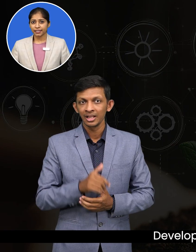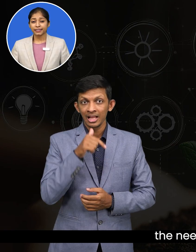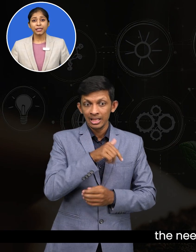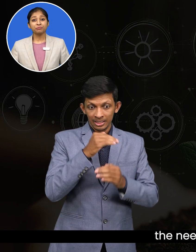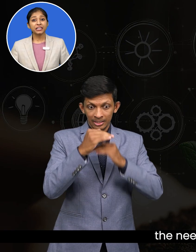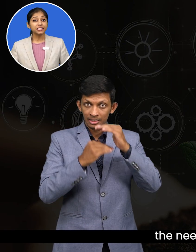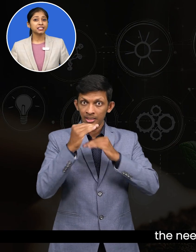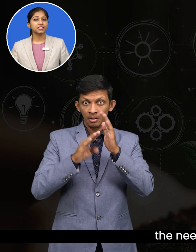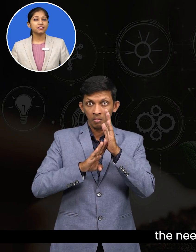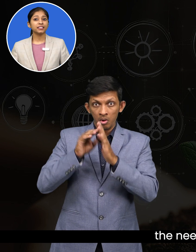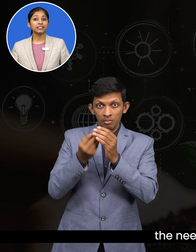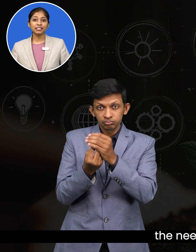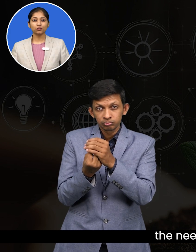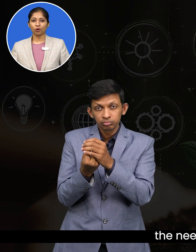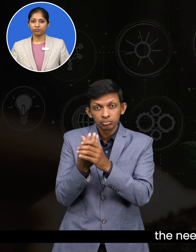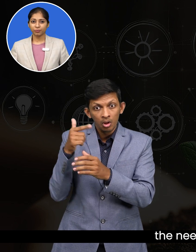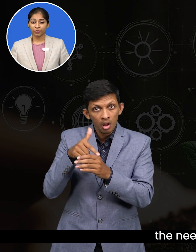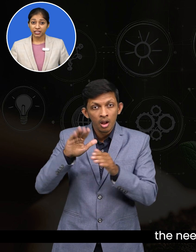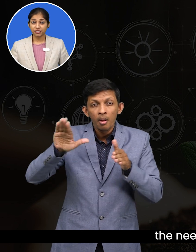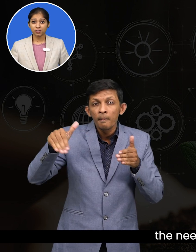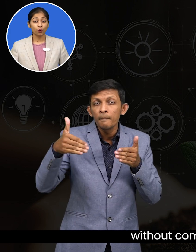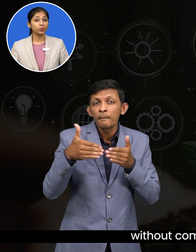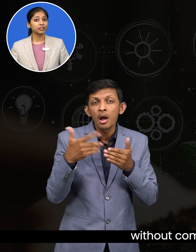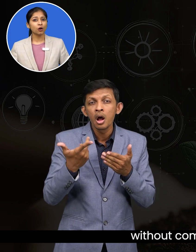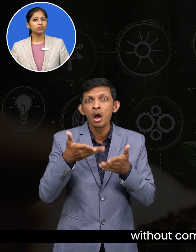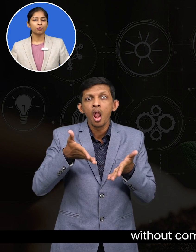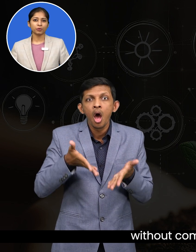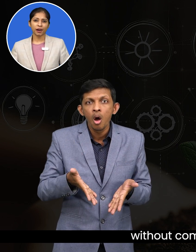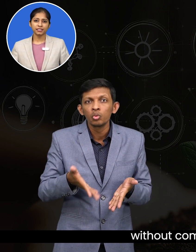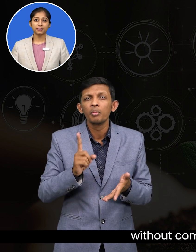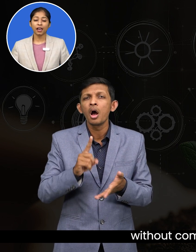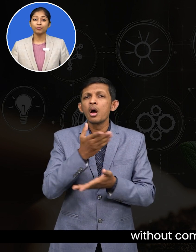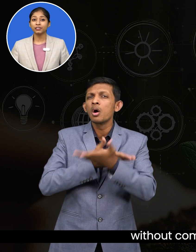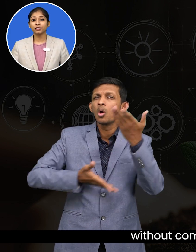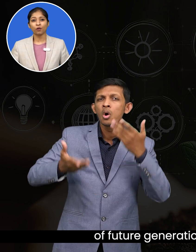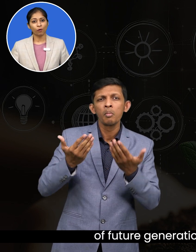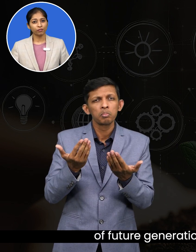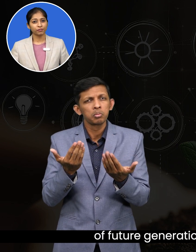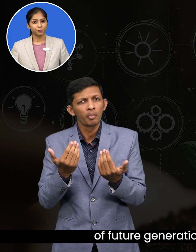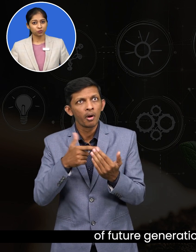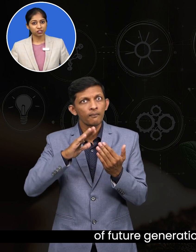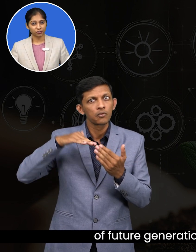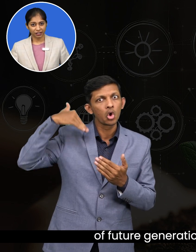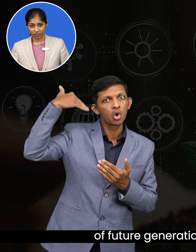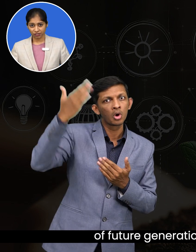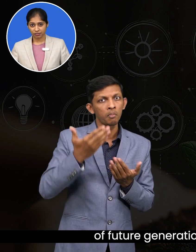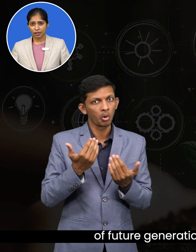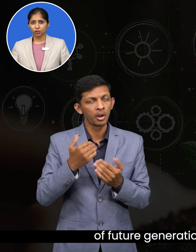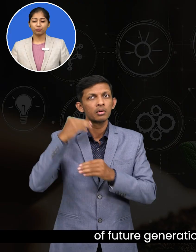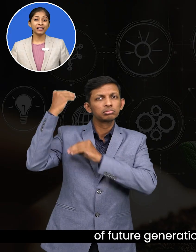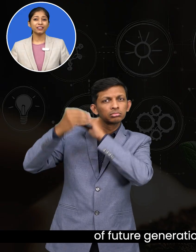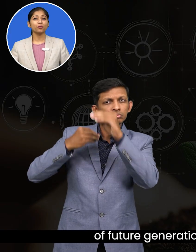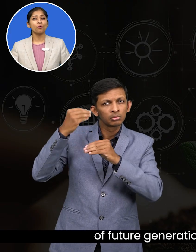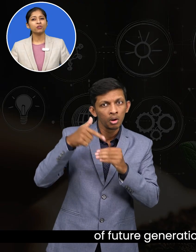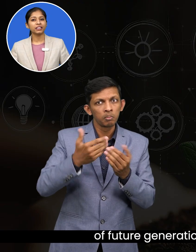development that meets the needs of the present without compromising the ability of future generations